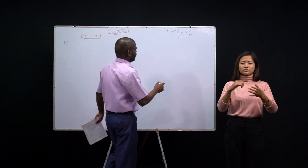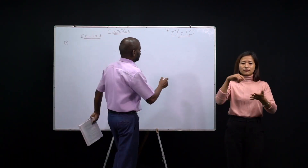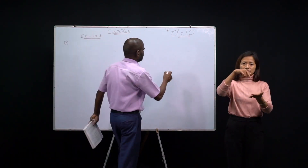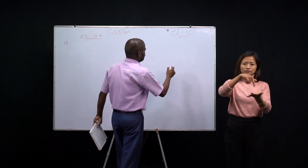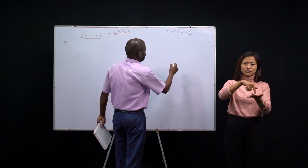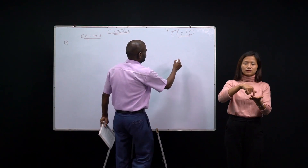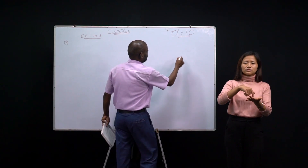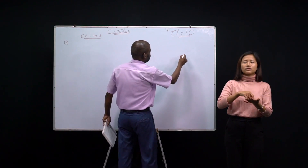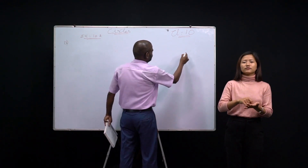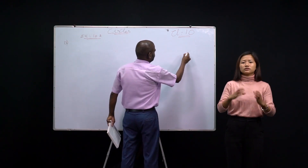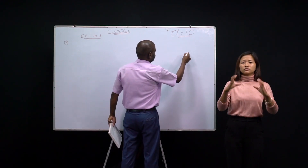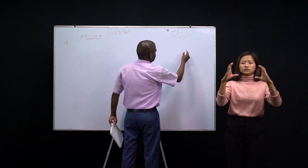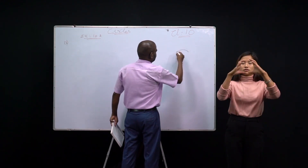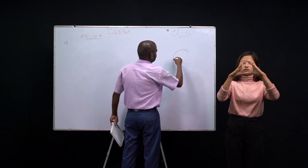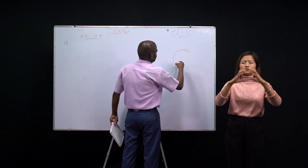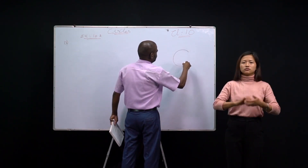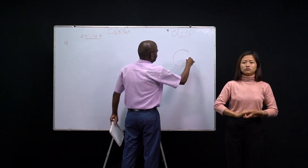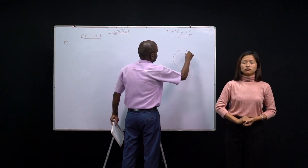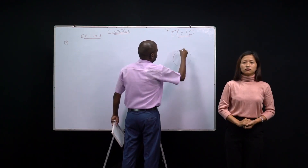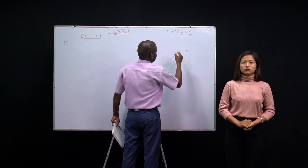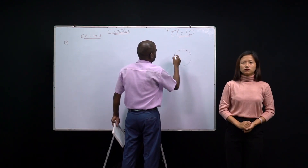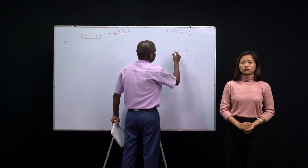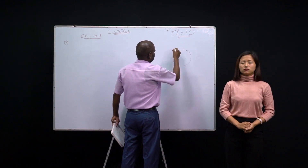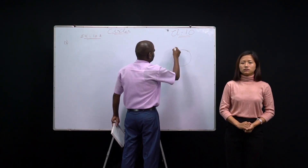of the circle.